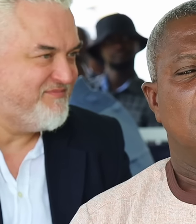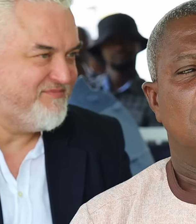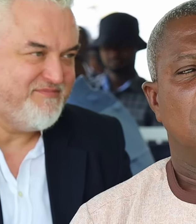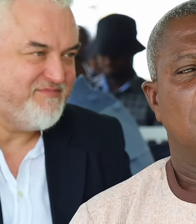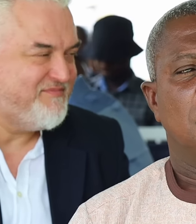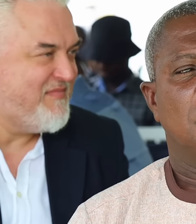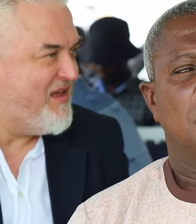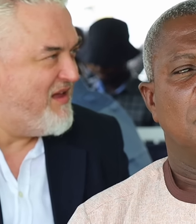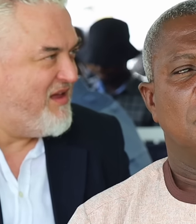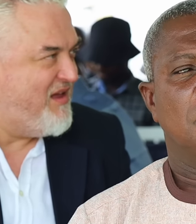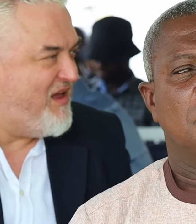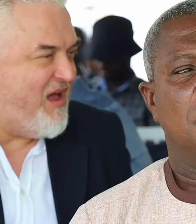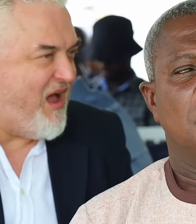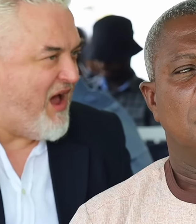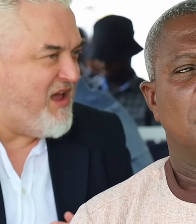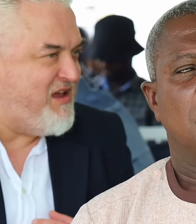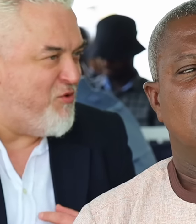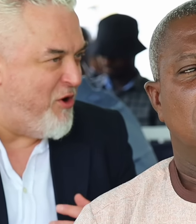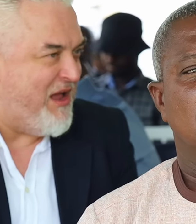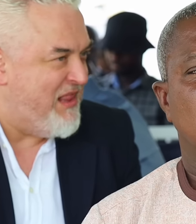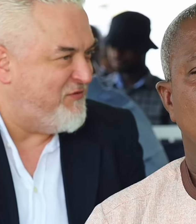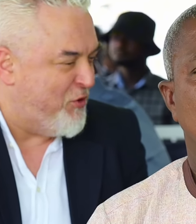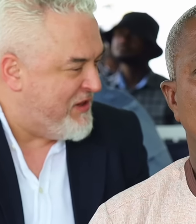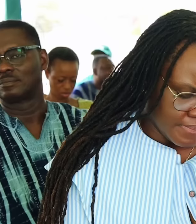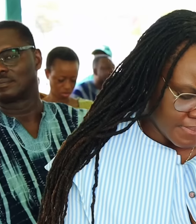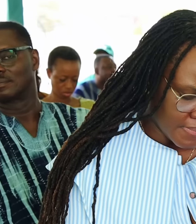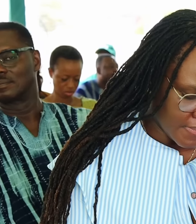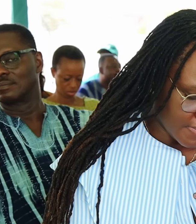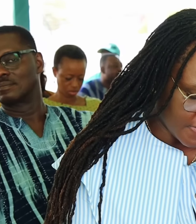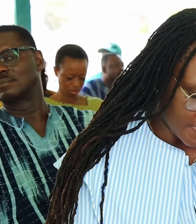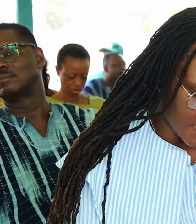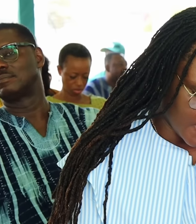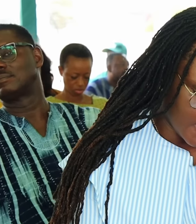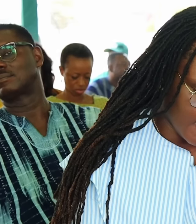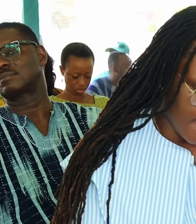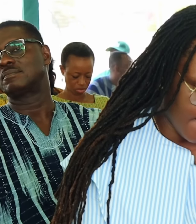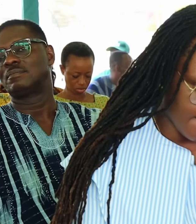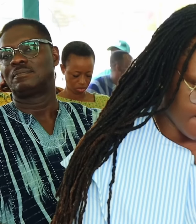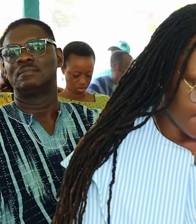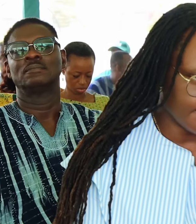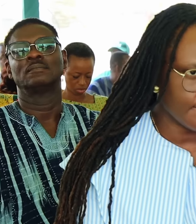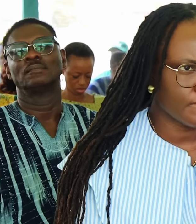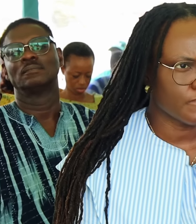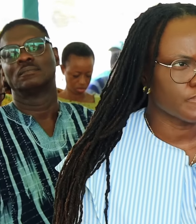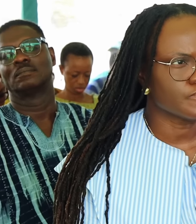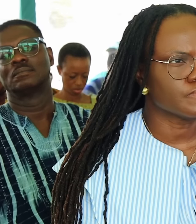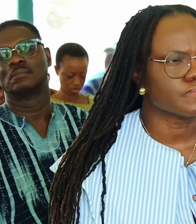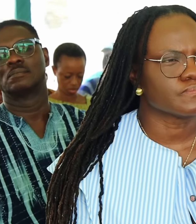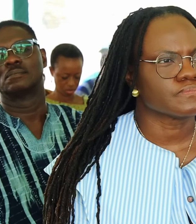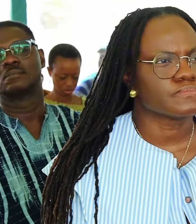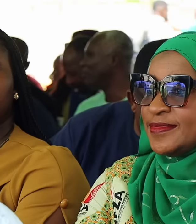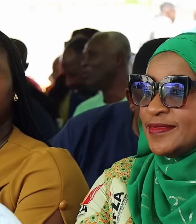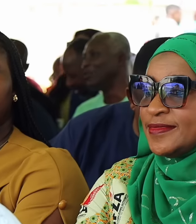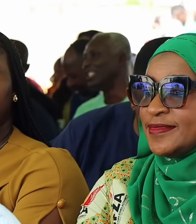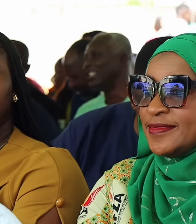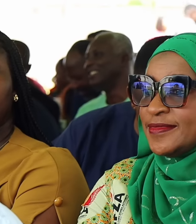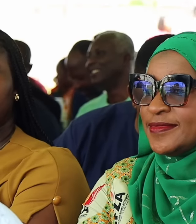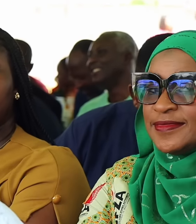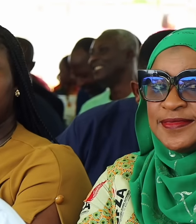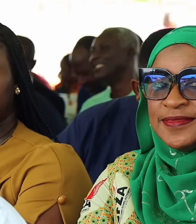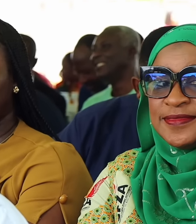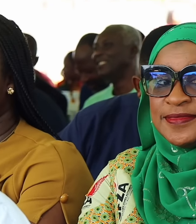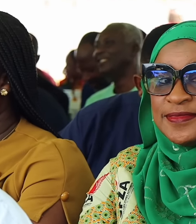gentlemen, the facility we are commissioning today is historically significant in many respects. Ghana now hosts the